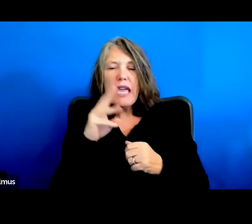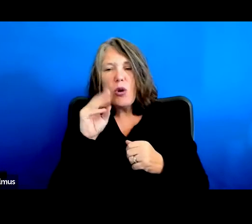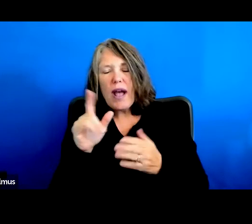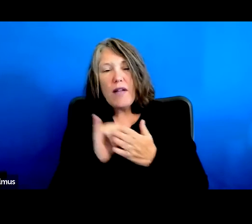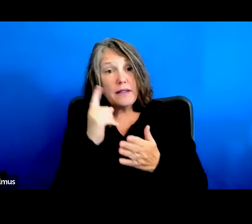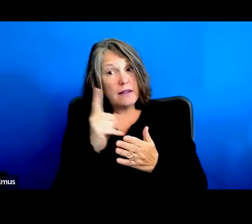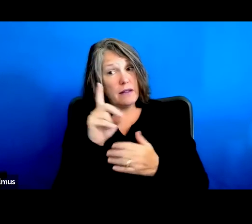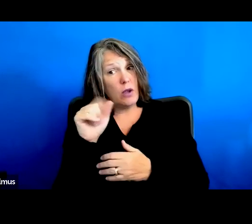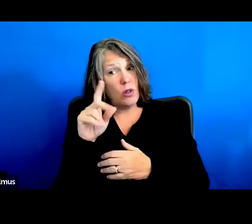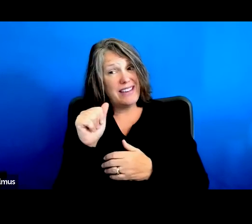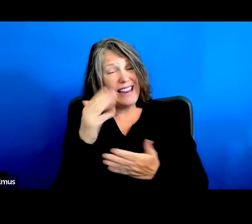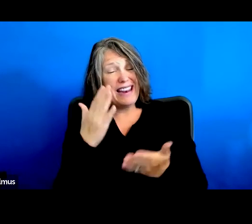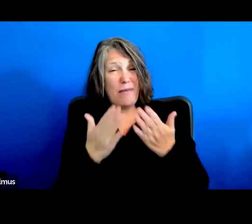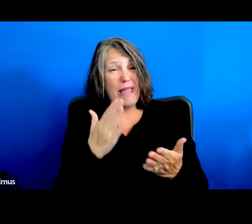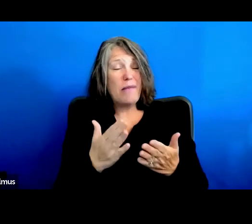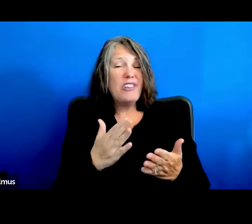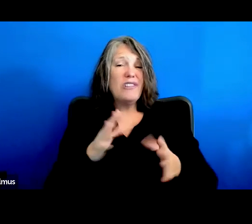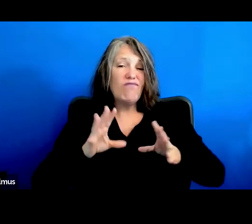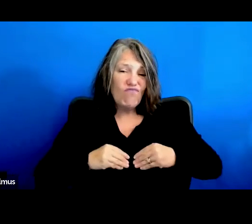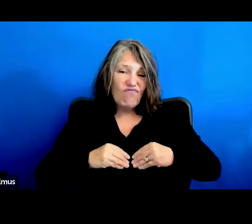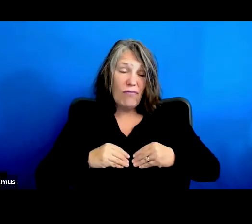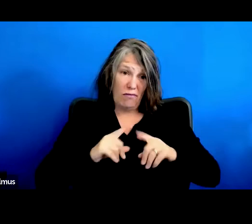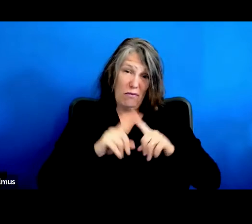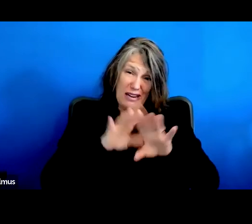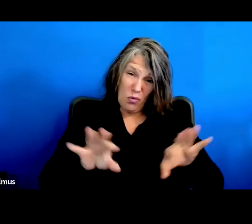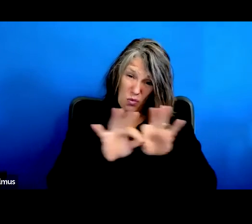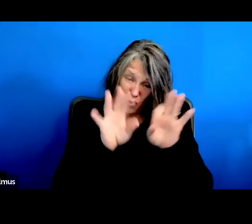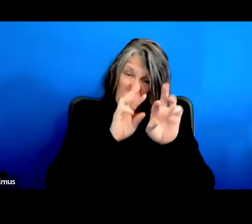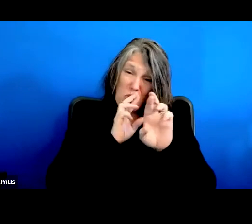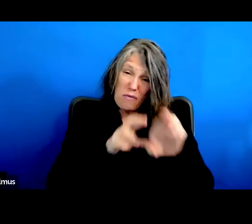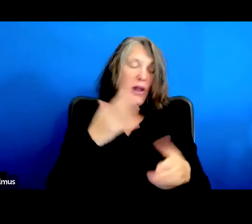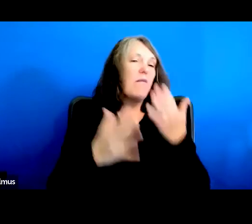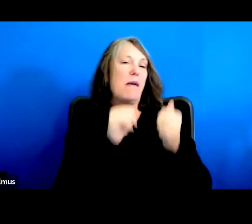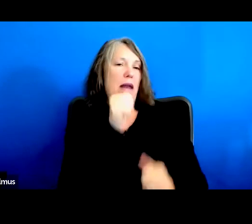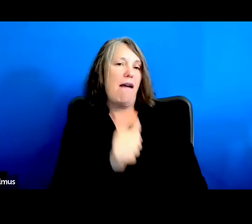the only data, but is the only data even worth reporting? It may not be.